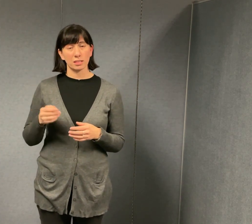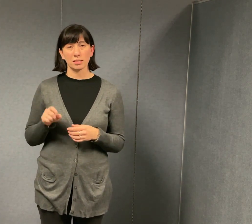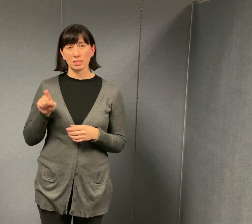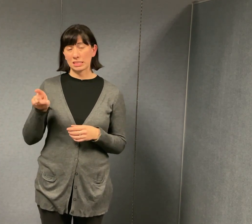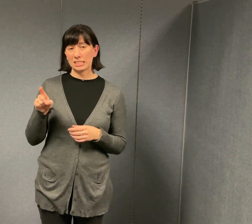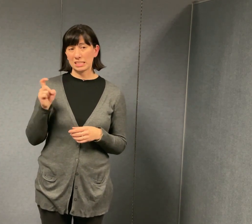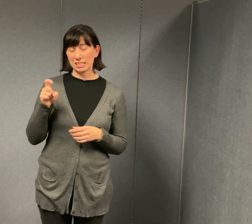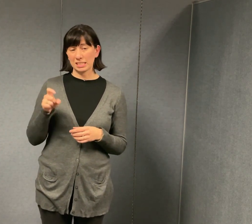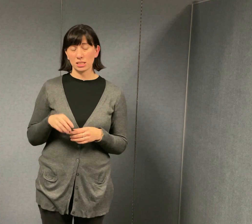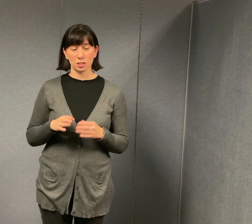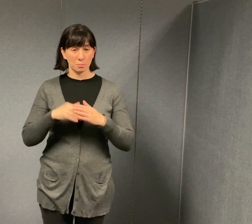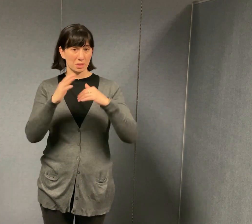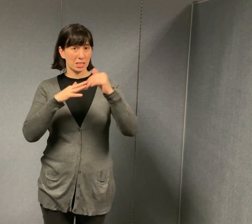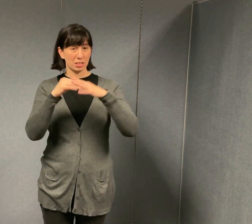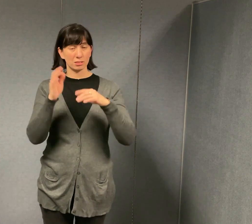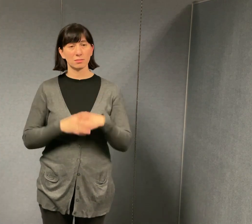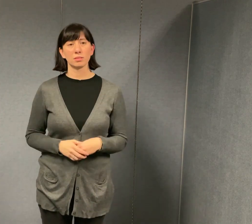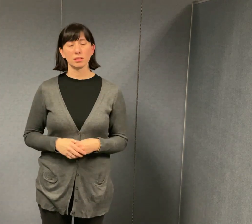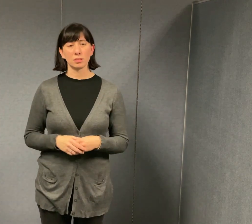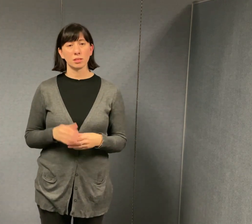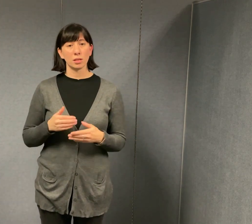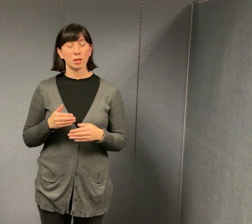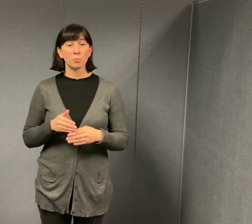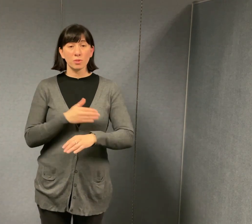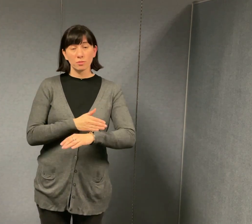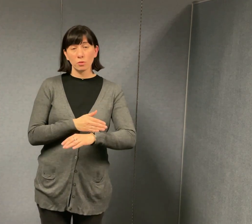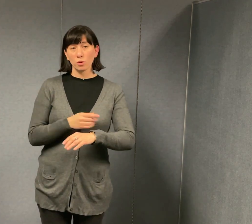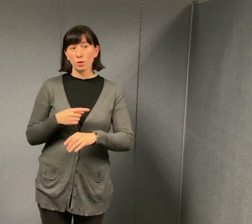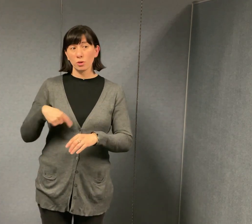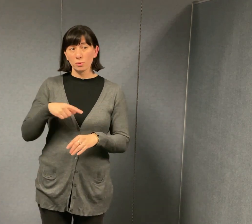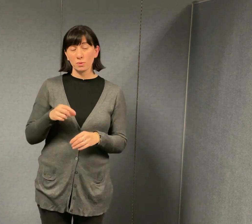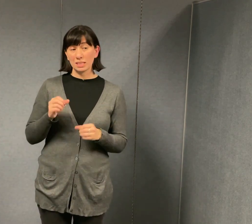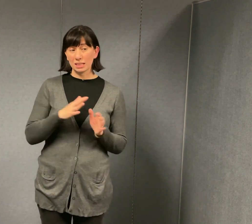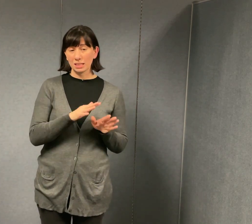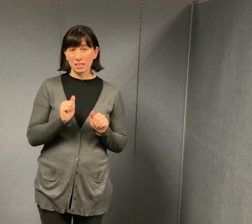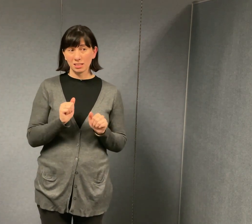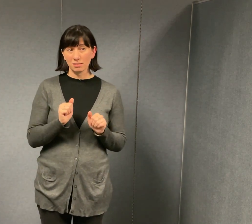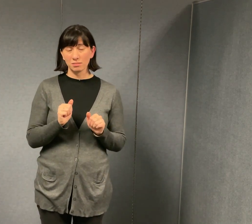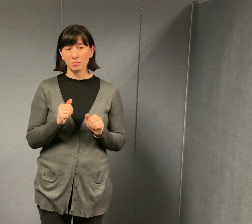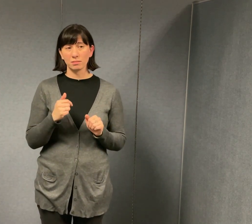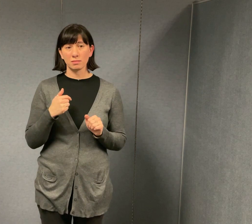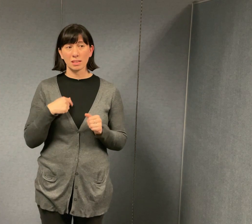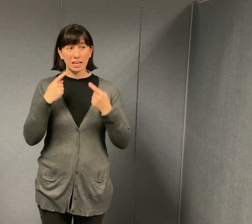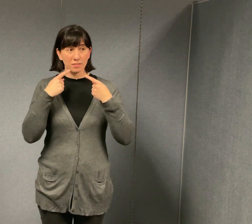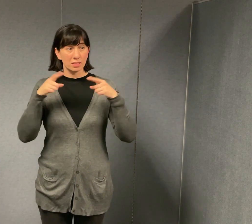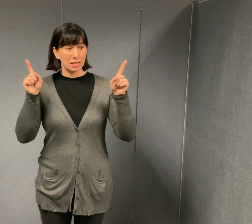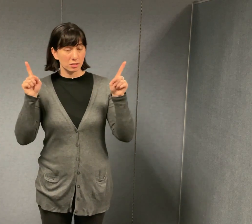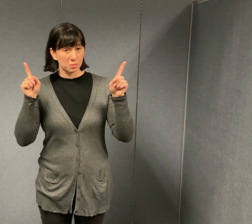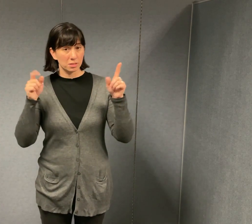Before we leave, class, I have an announcement. Quiet down, please.